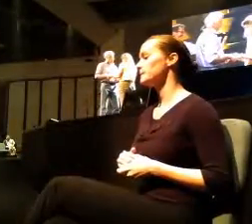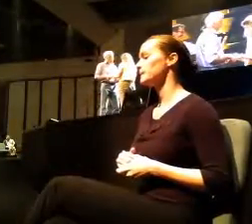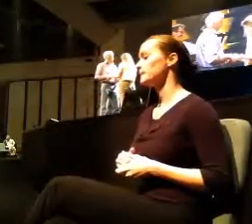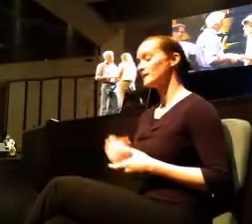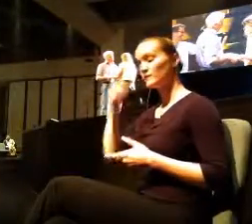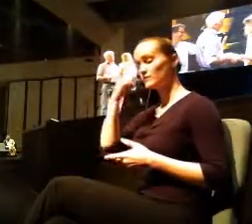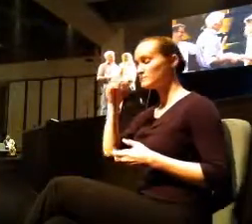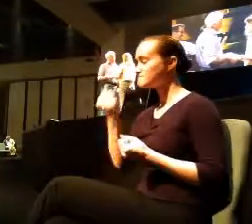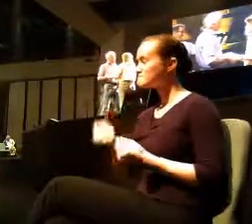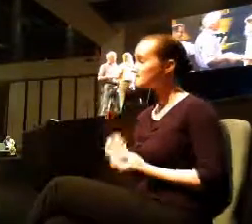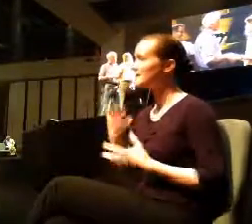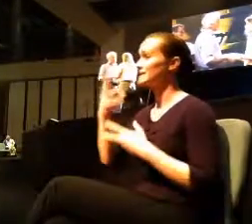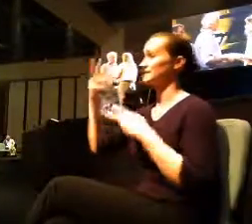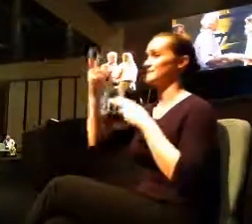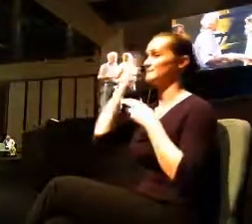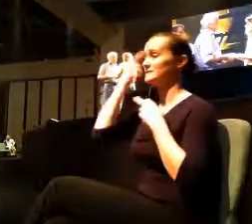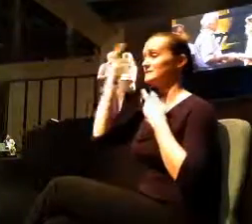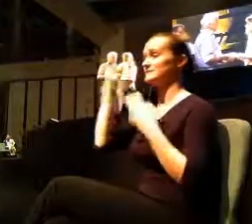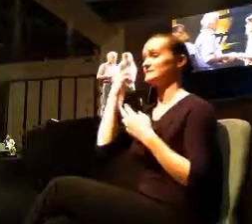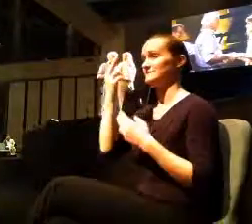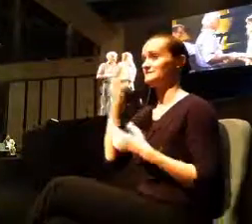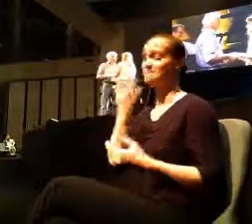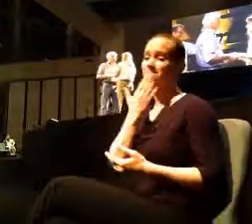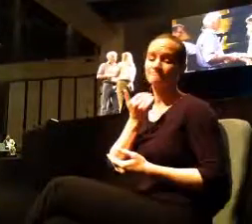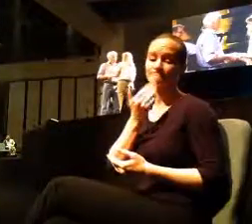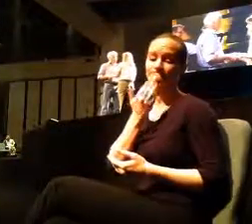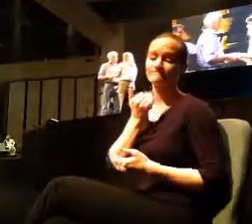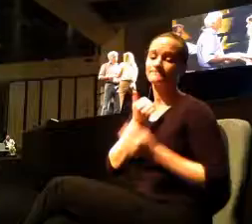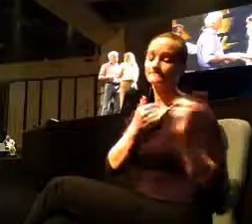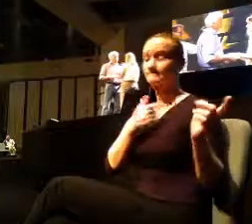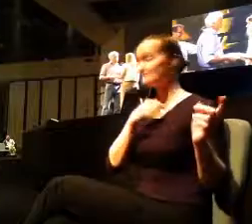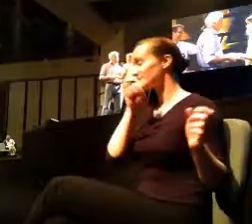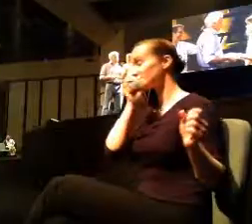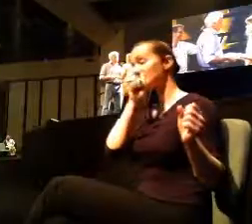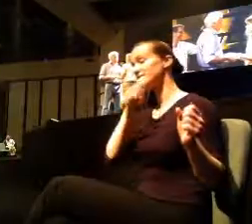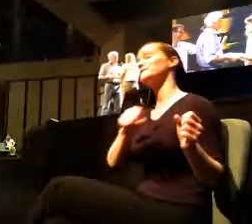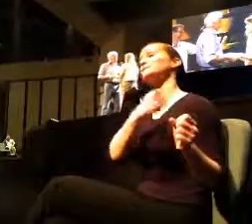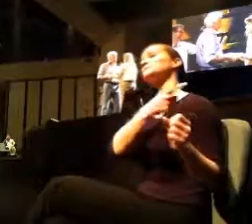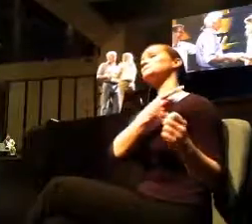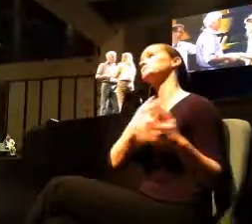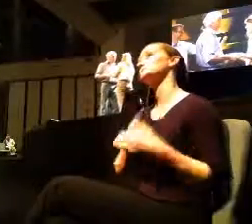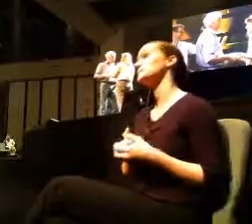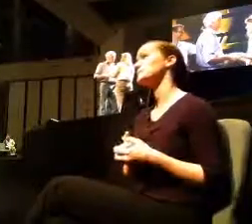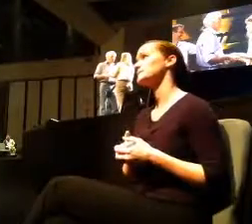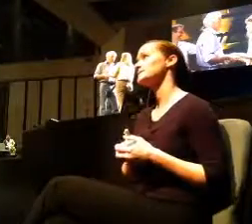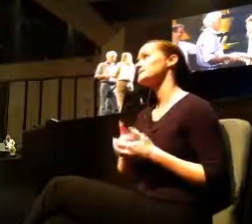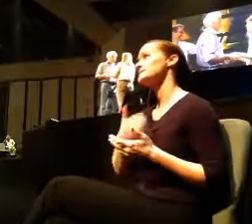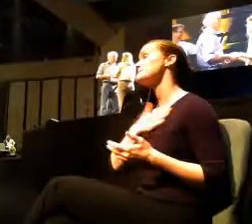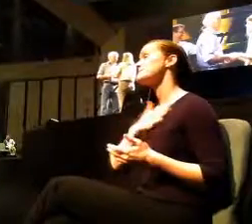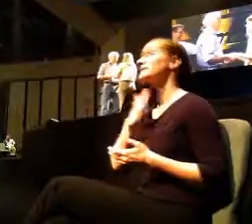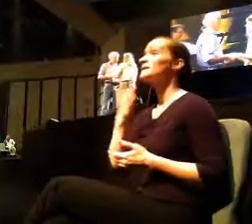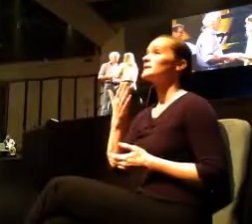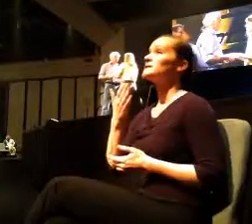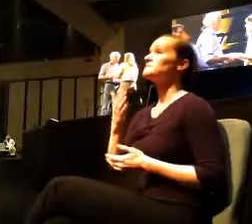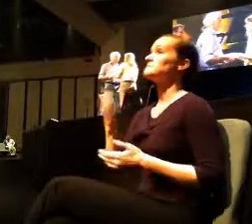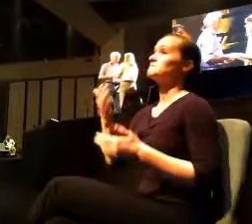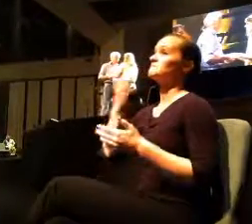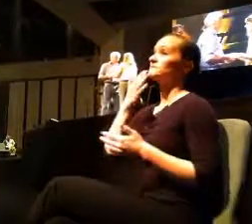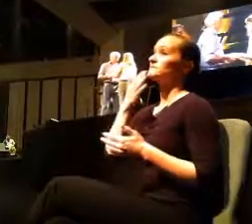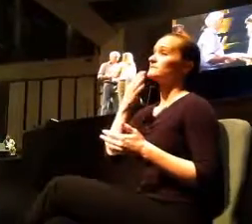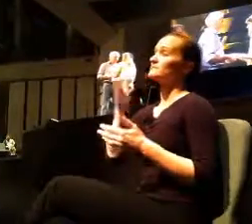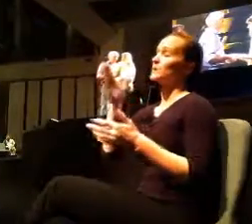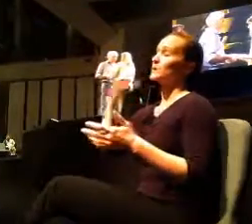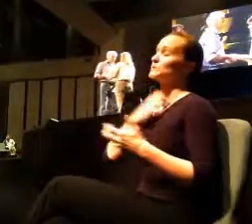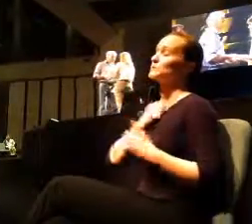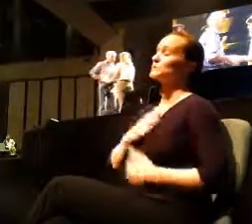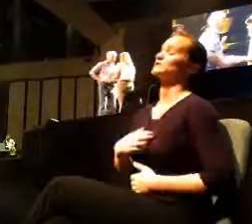for so many reasons, sweetheart, I'm so in love with you. My greatest wish is to spend the rest of my life with